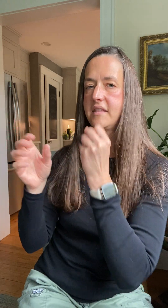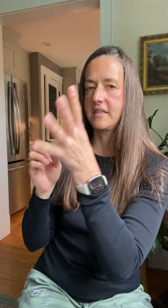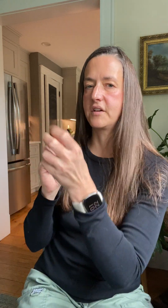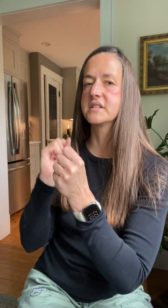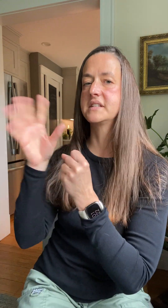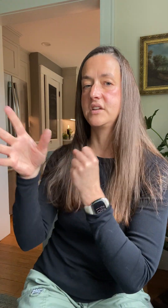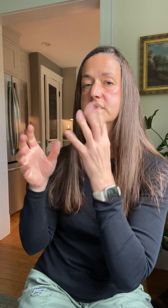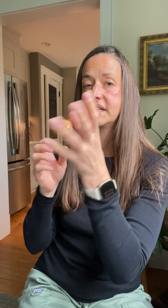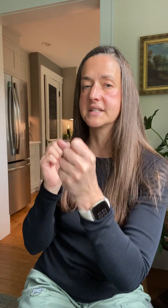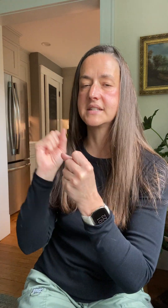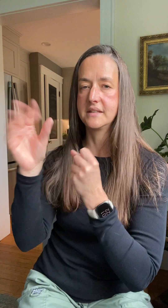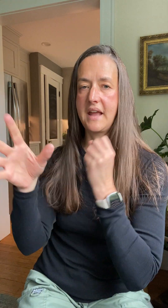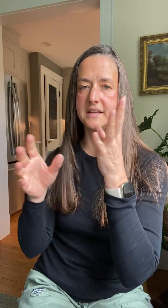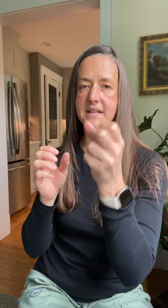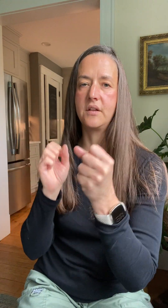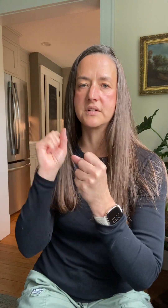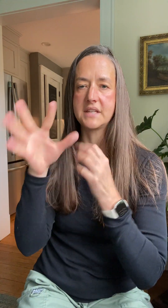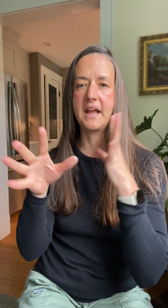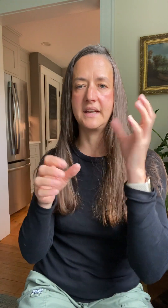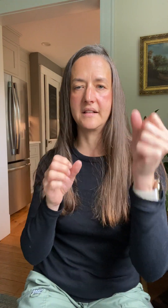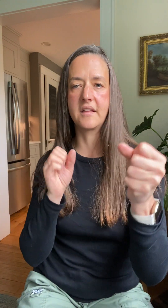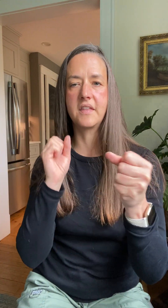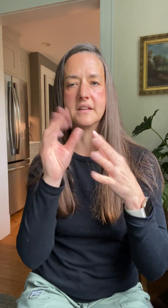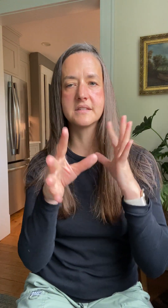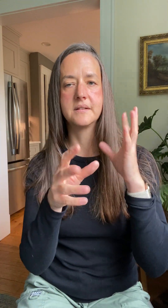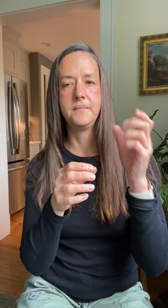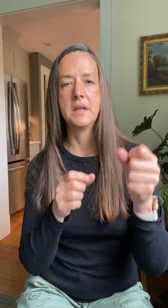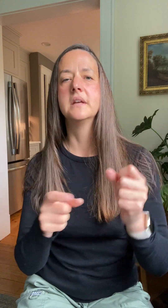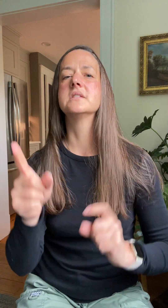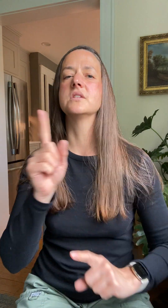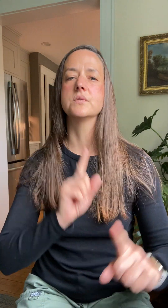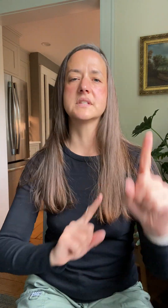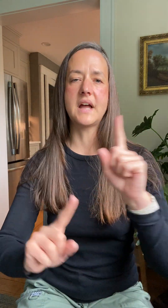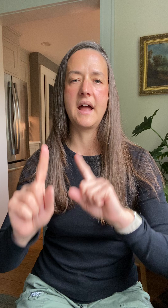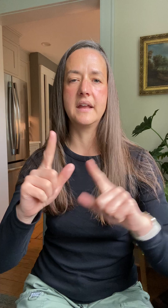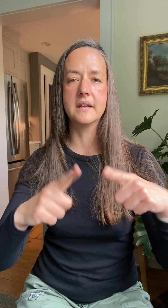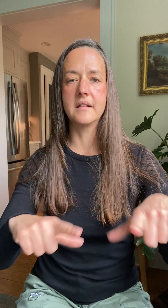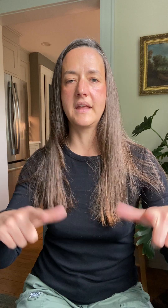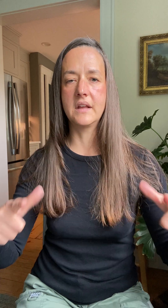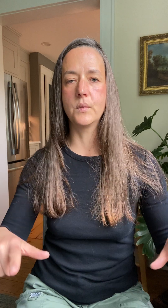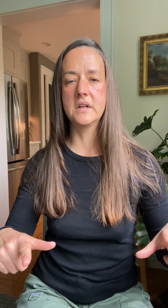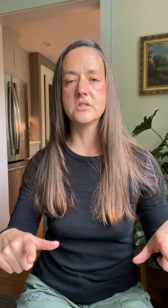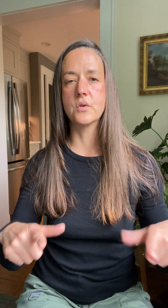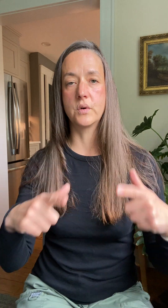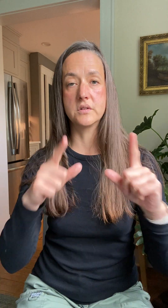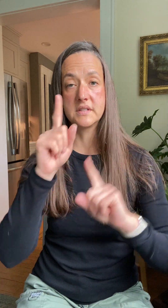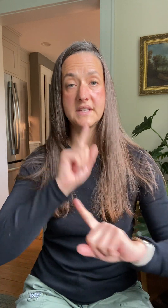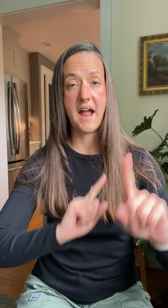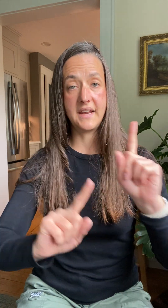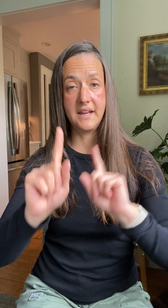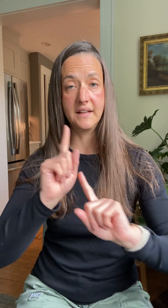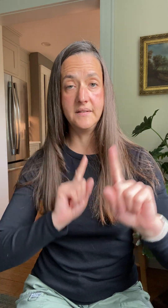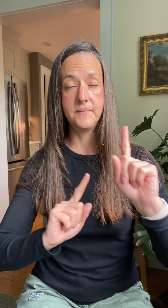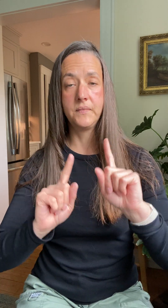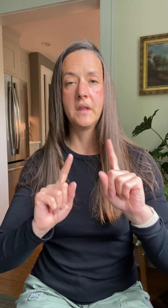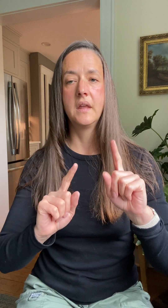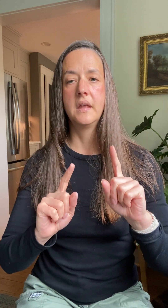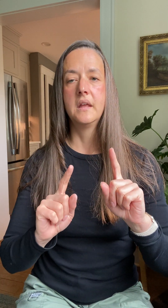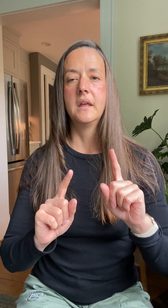they're using ASL or signing like this. So sign language or signing,